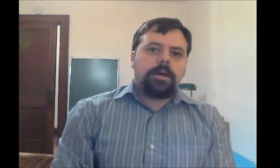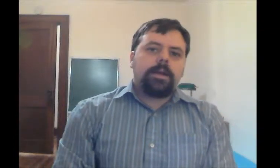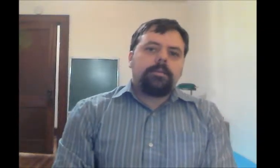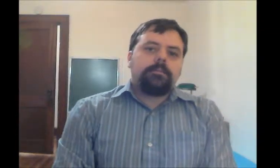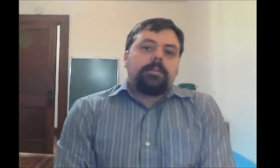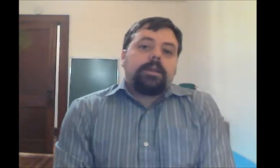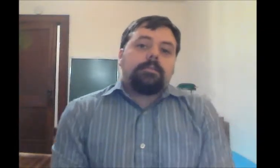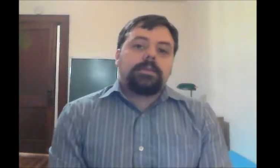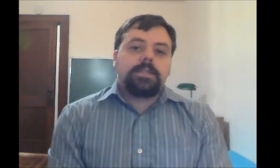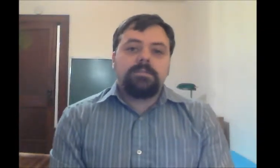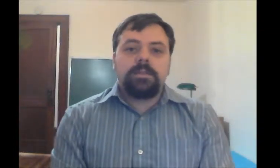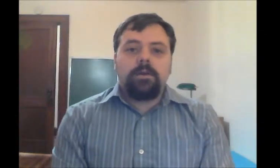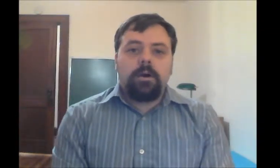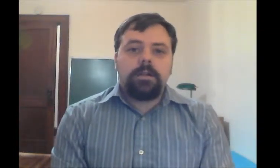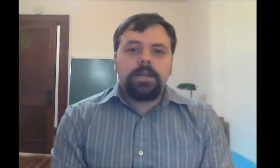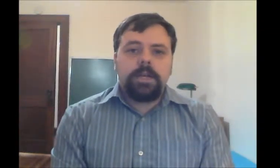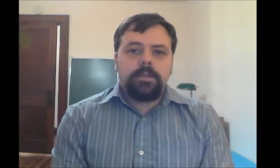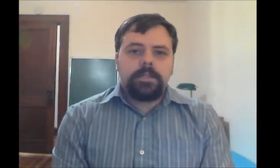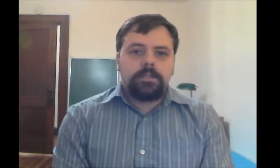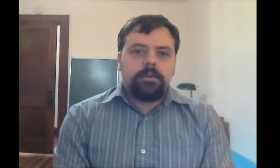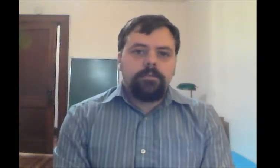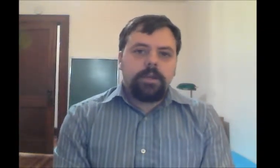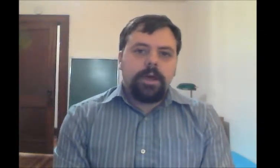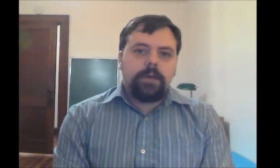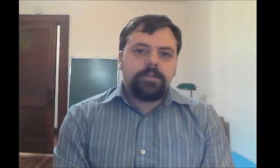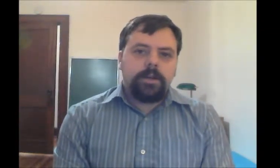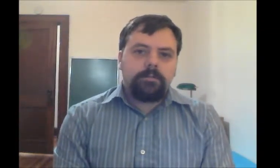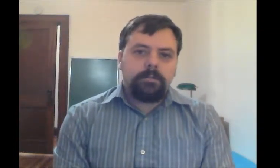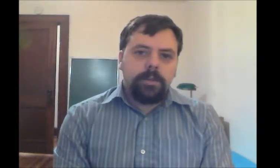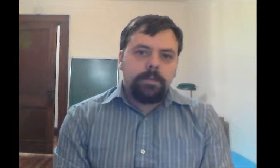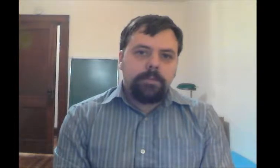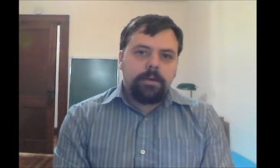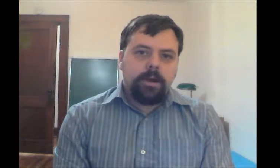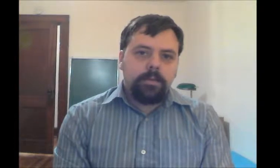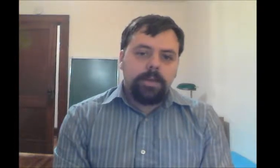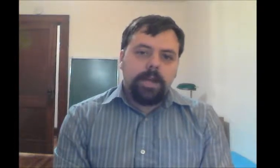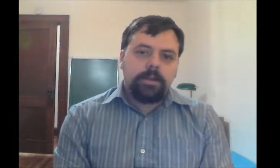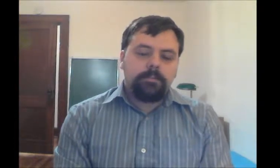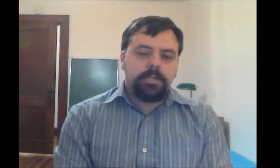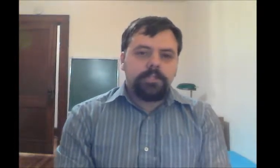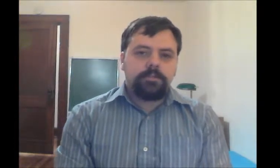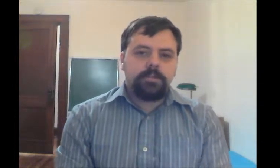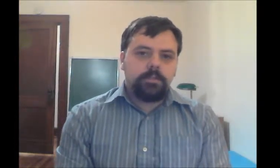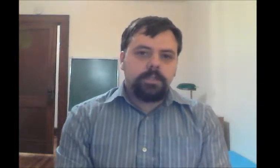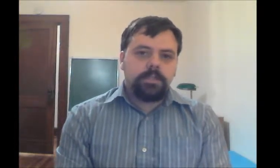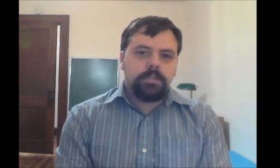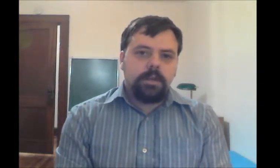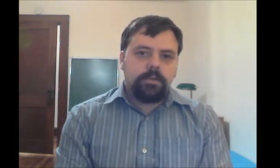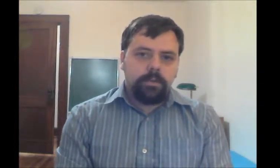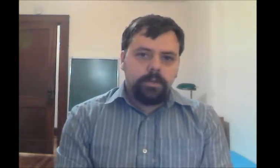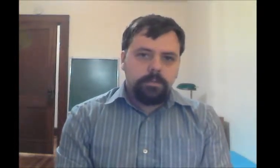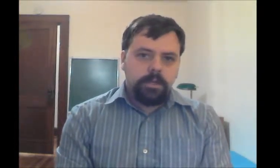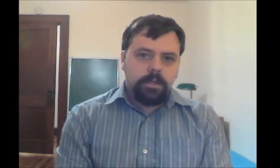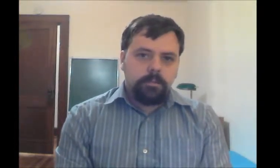Hi, my name is Timothy All, and this is a video abstract for my paper on the p-adic completion of the units of a real abelian number